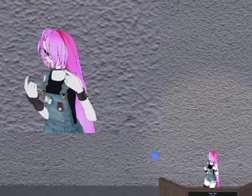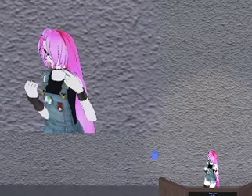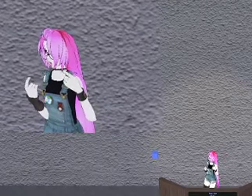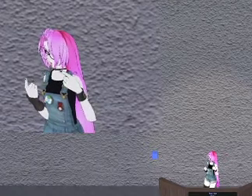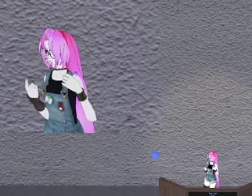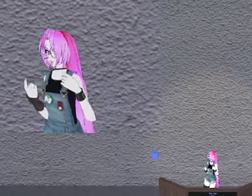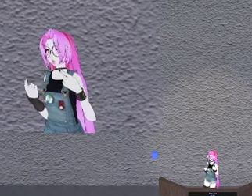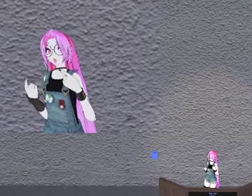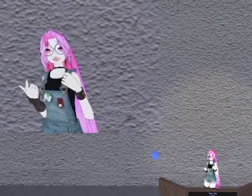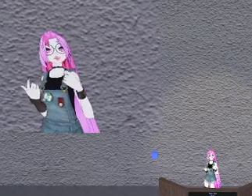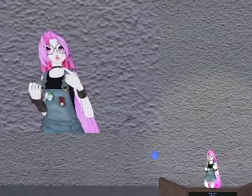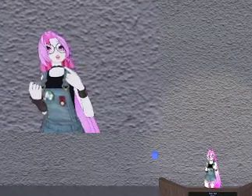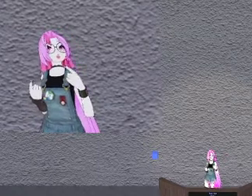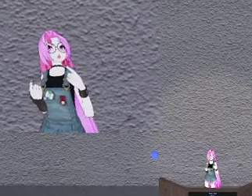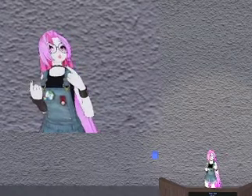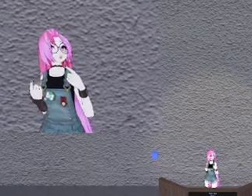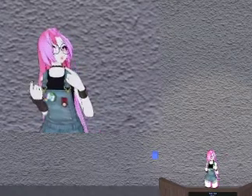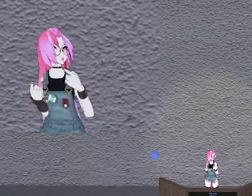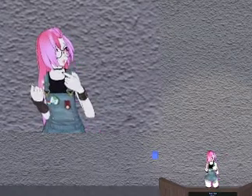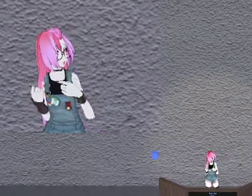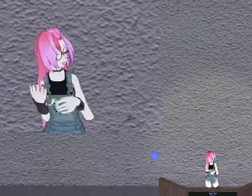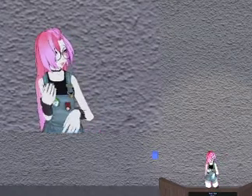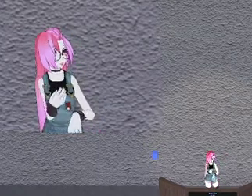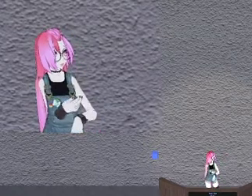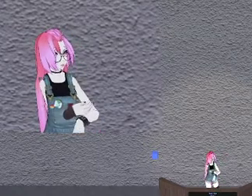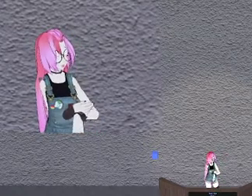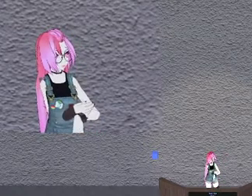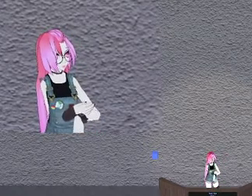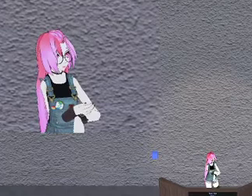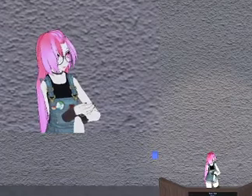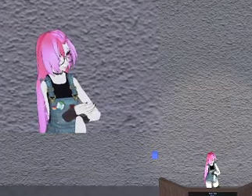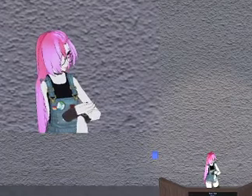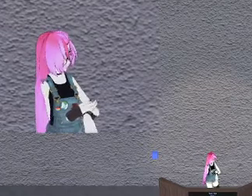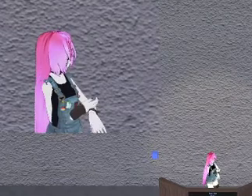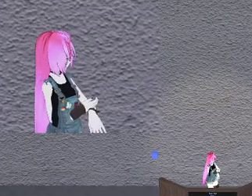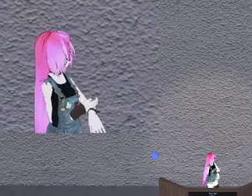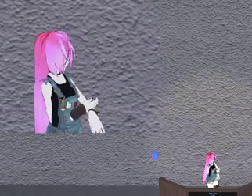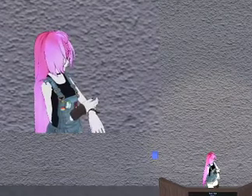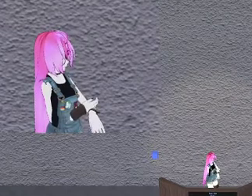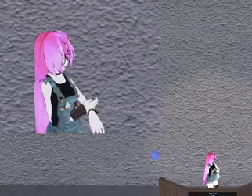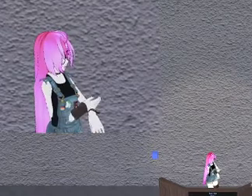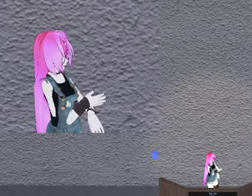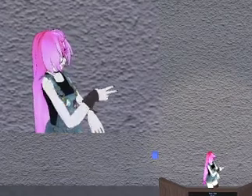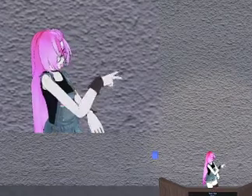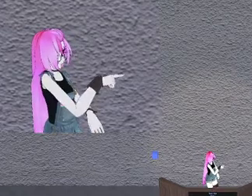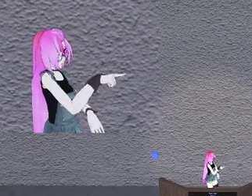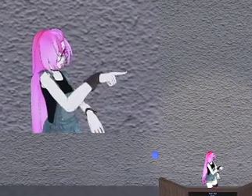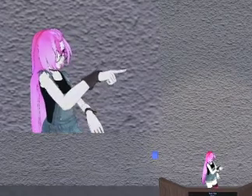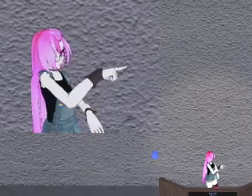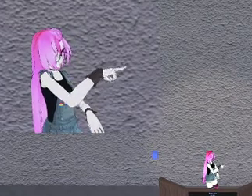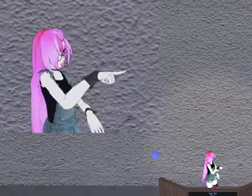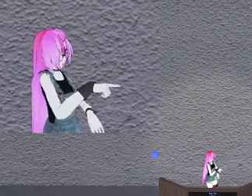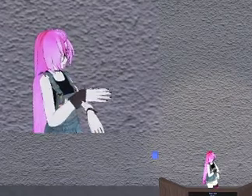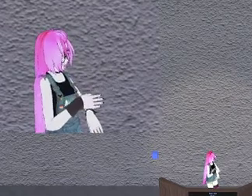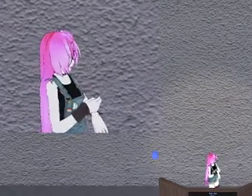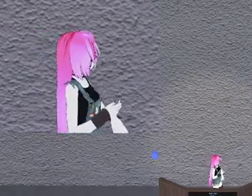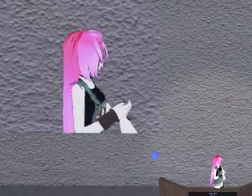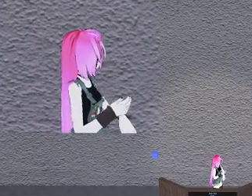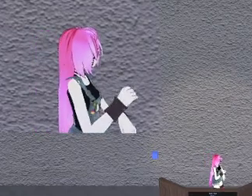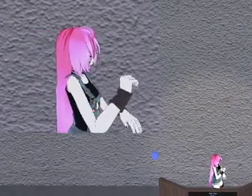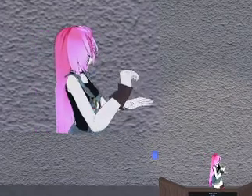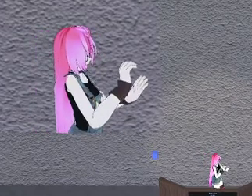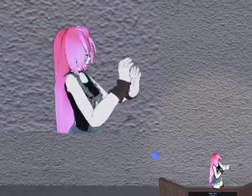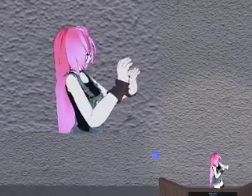Could be about anything, like I said. Hi, Archetype. What's up? I'll take you after. I'll take both of you. I'm